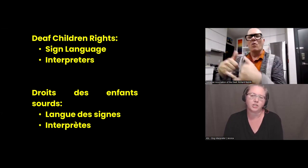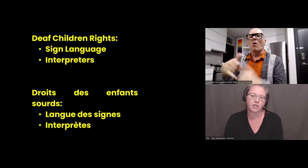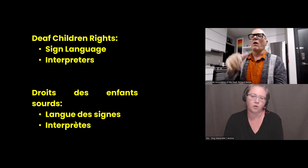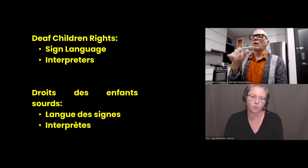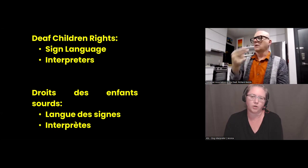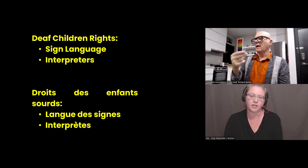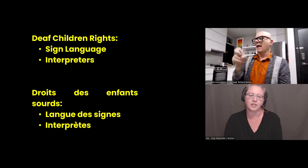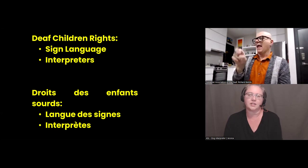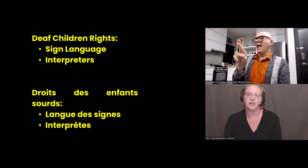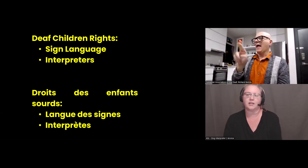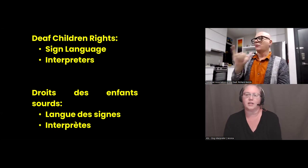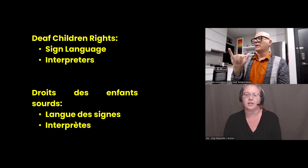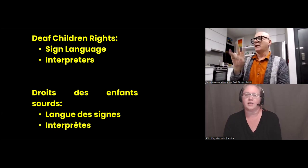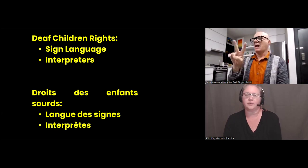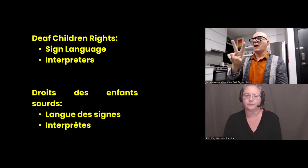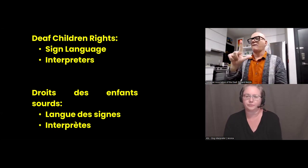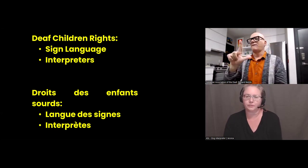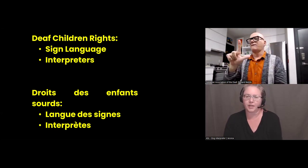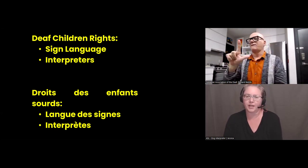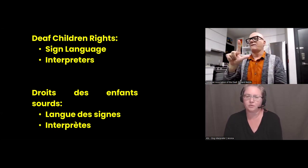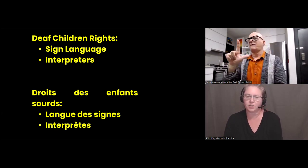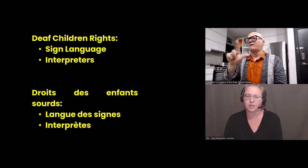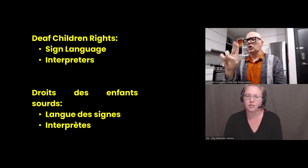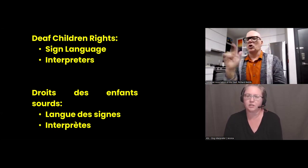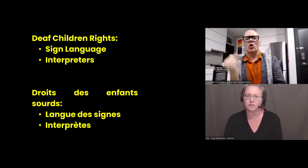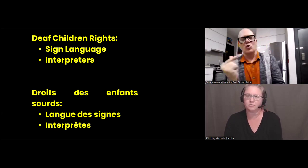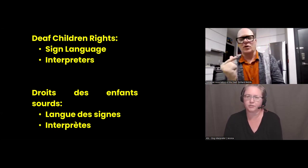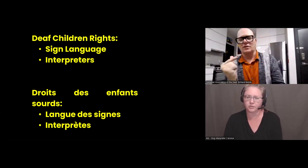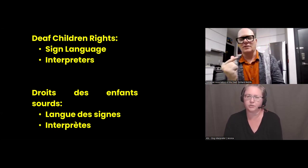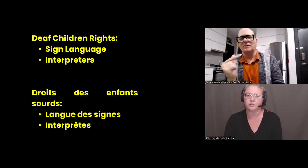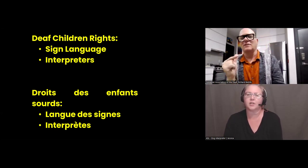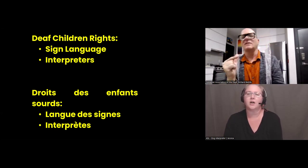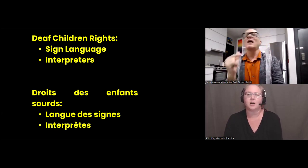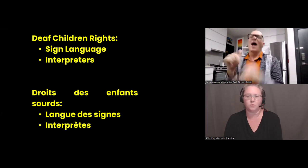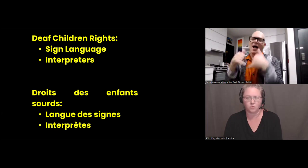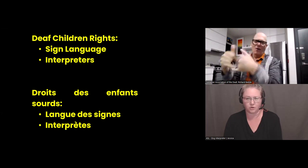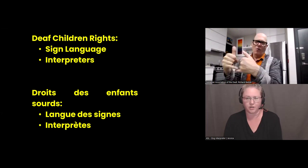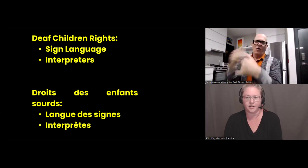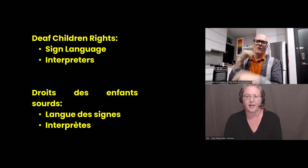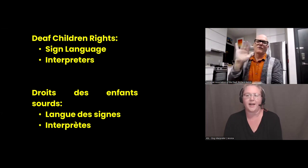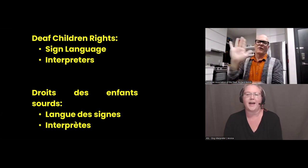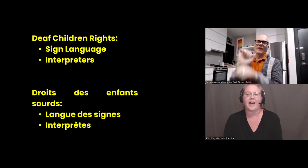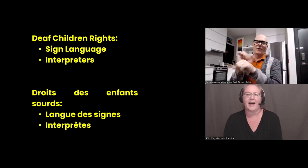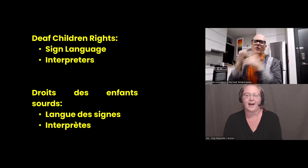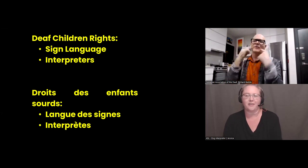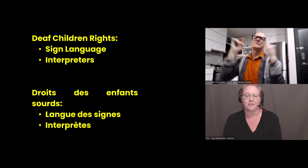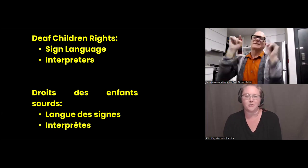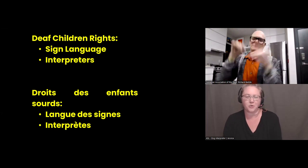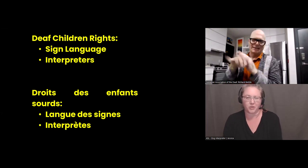actually awarded the Henry Vlug Award for the work